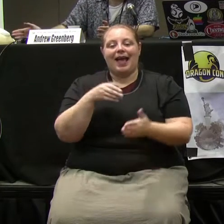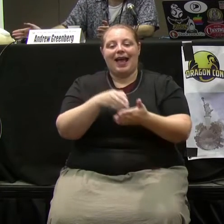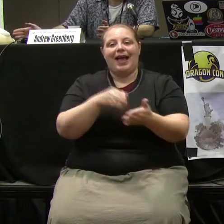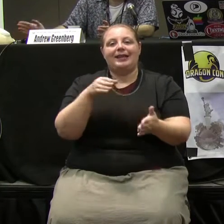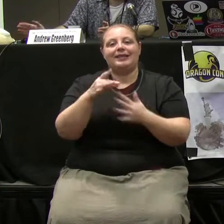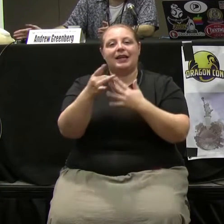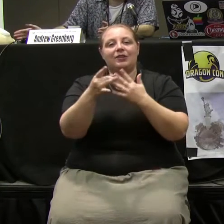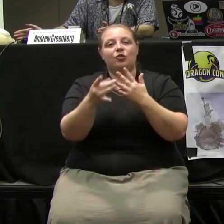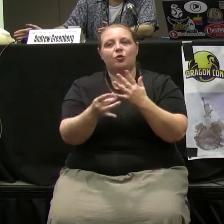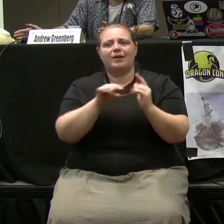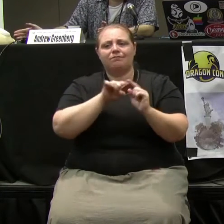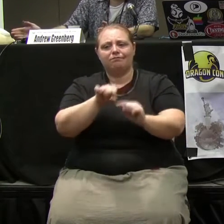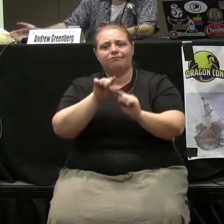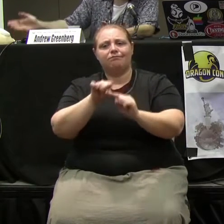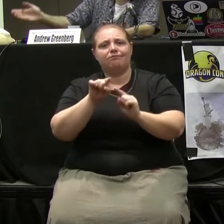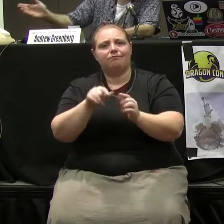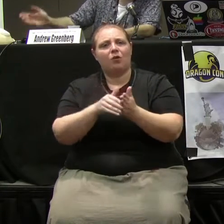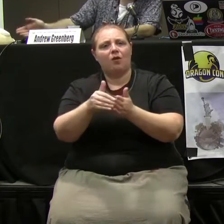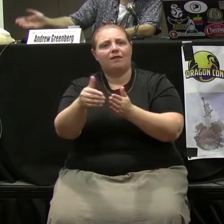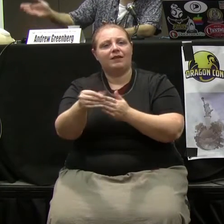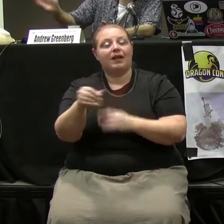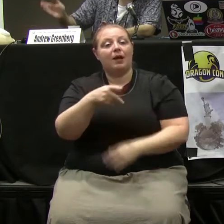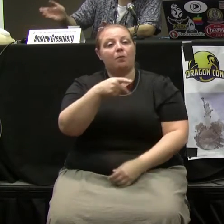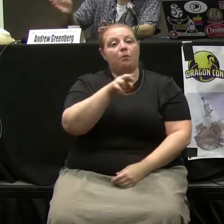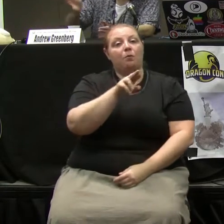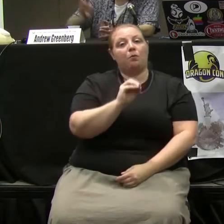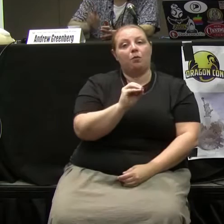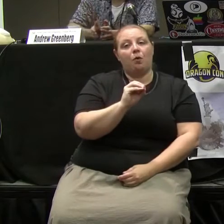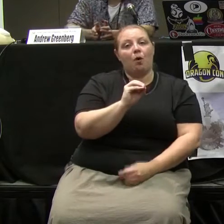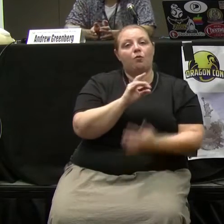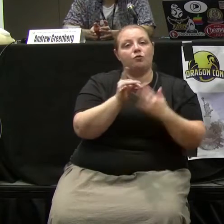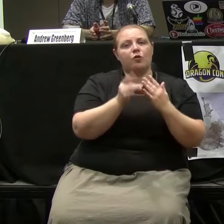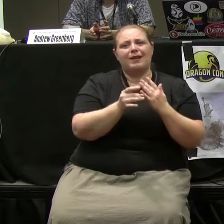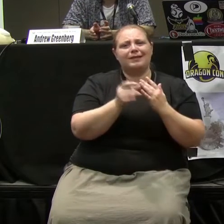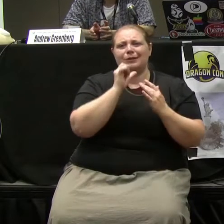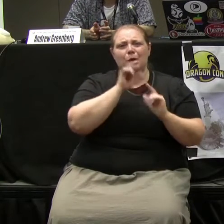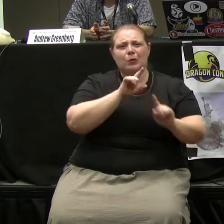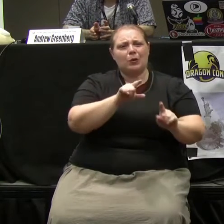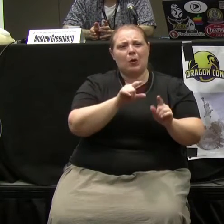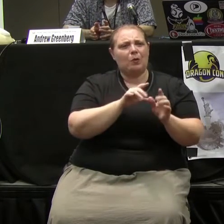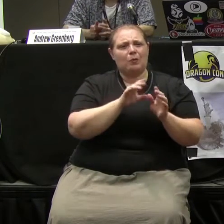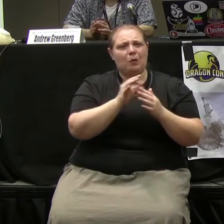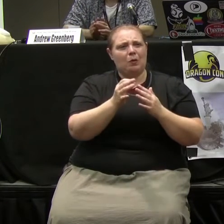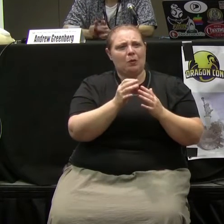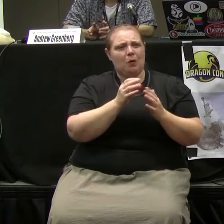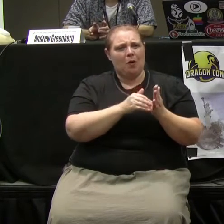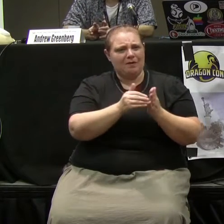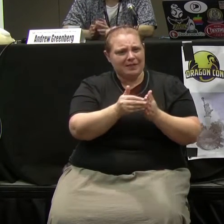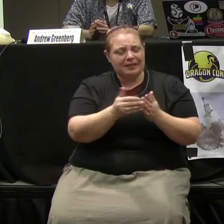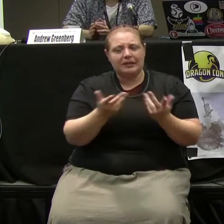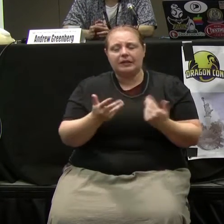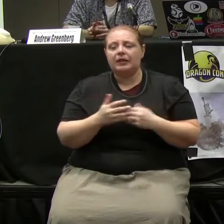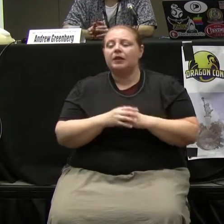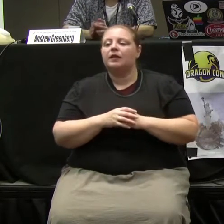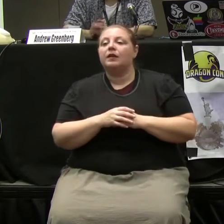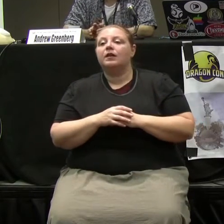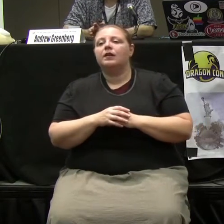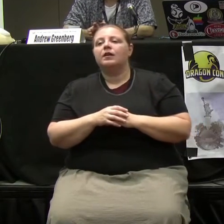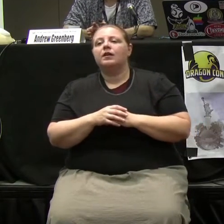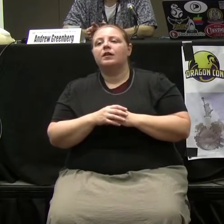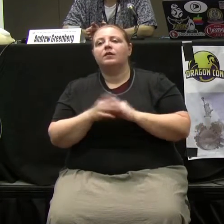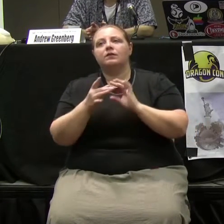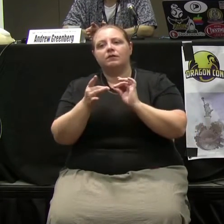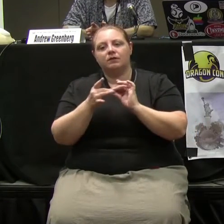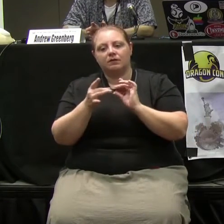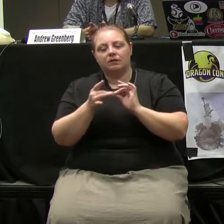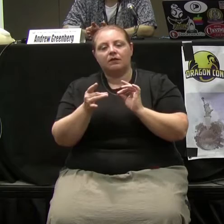activists come down to the Gold Dome on a regular basis, and pro-choice activists come down there very rarely. And she makes this comment constantly,